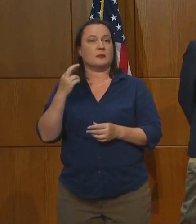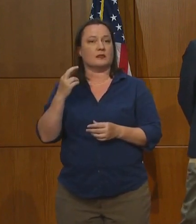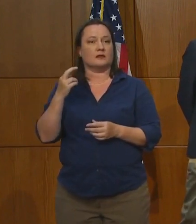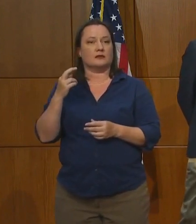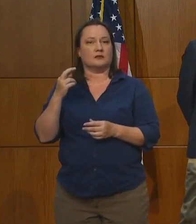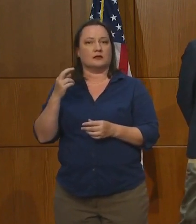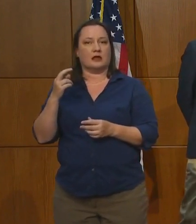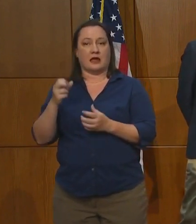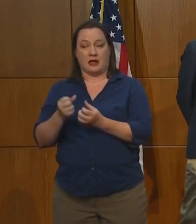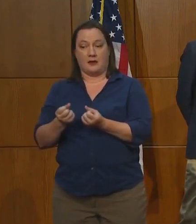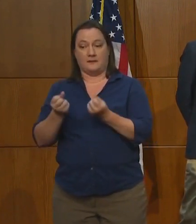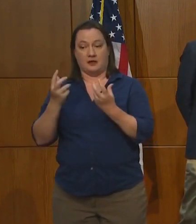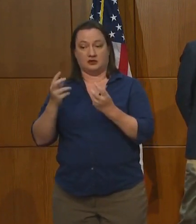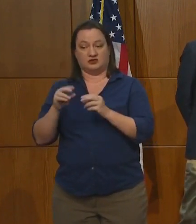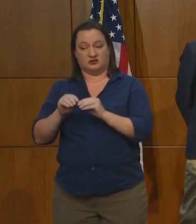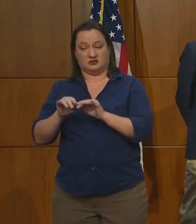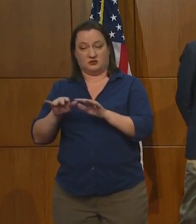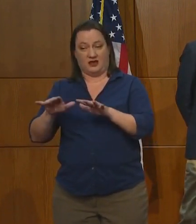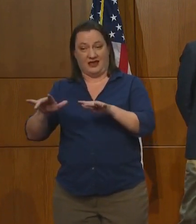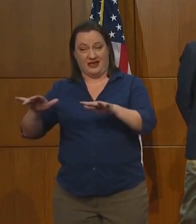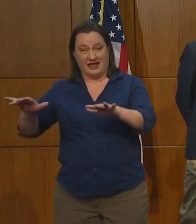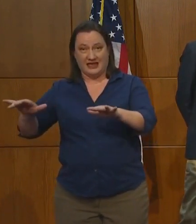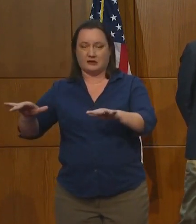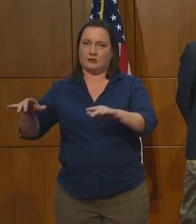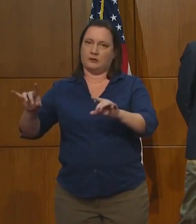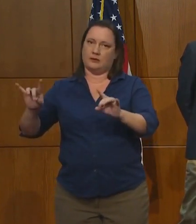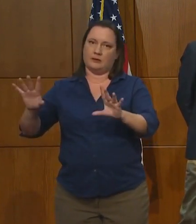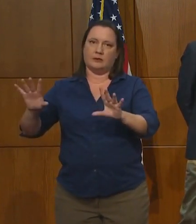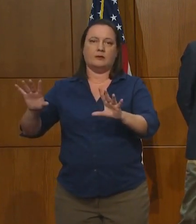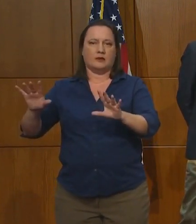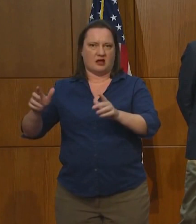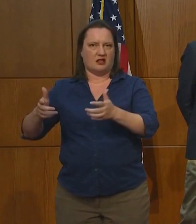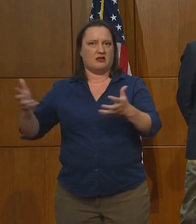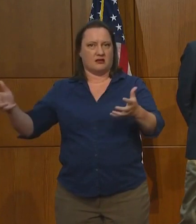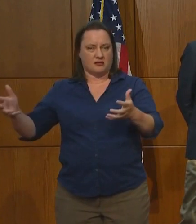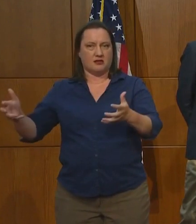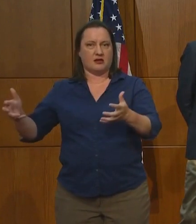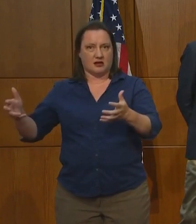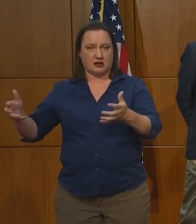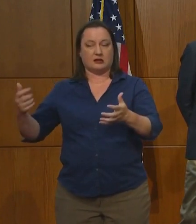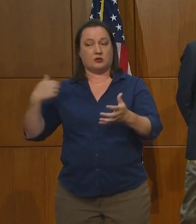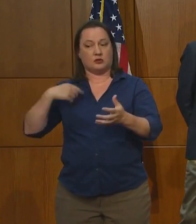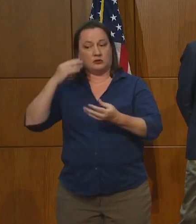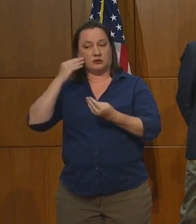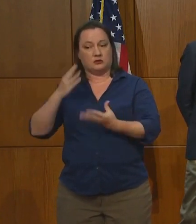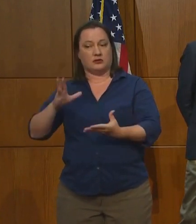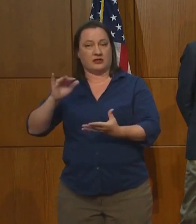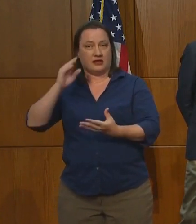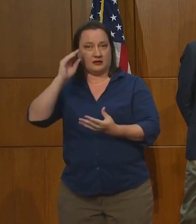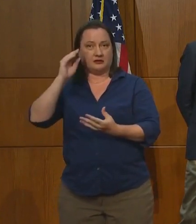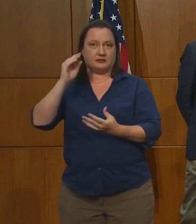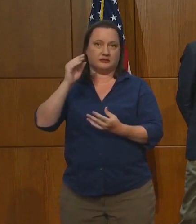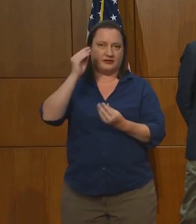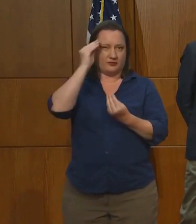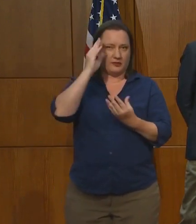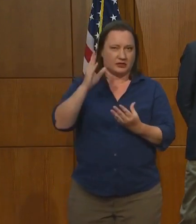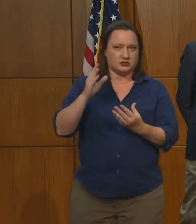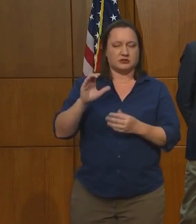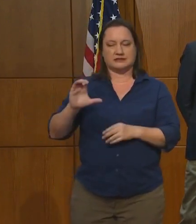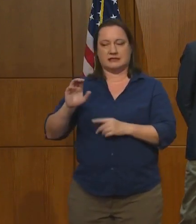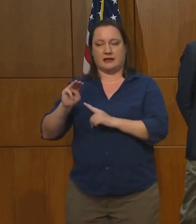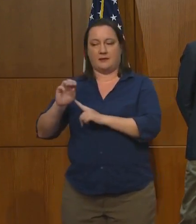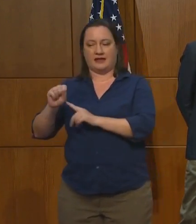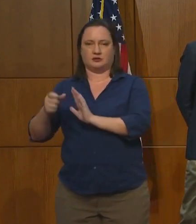extent of the outbreak had gotten quite expansive. There was release of information that was required by